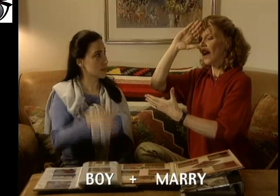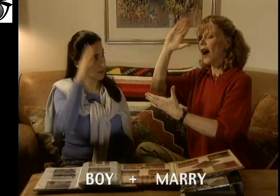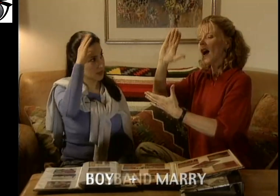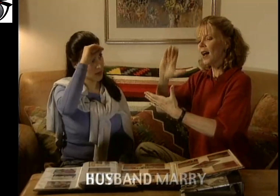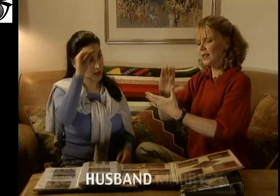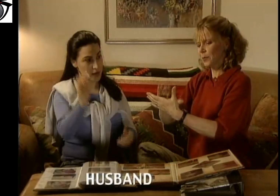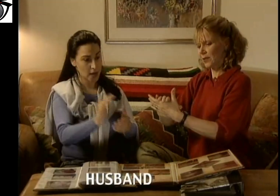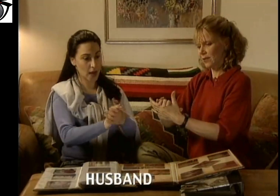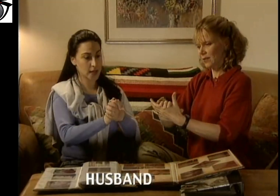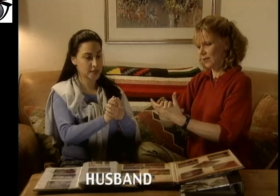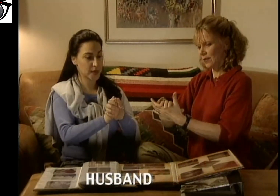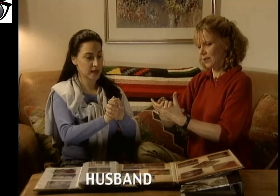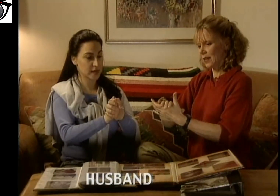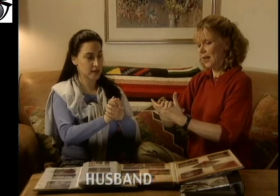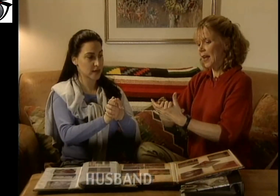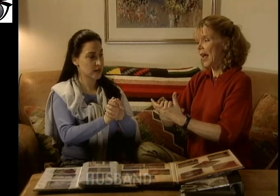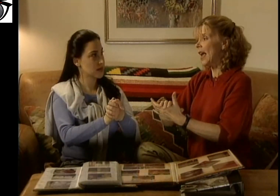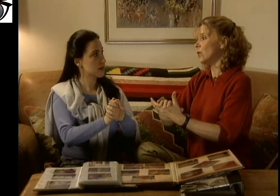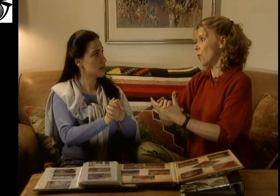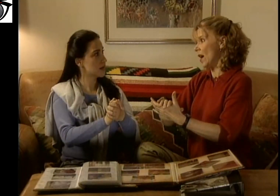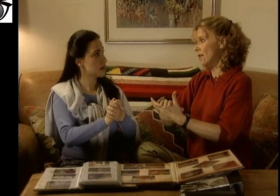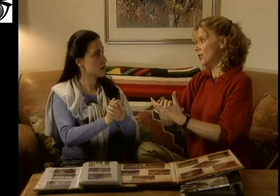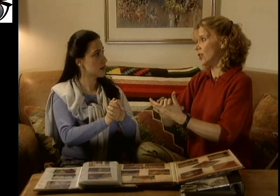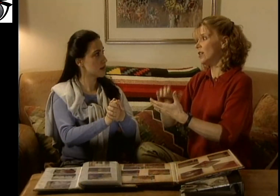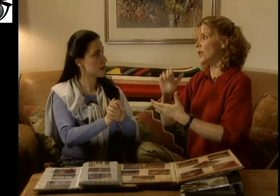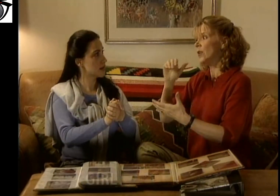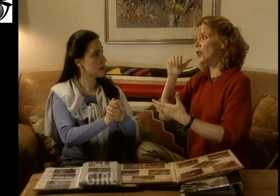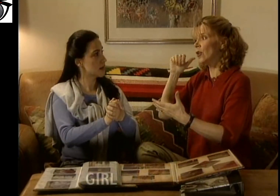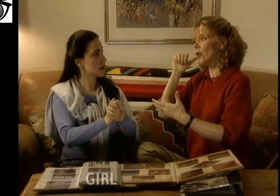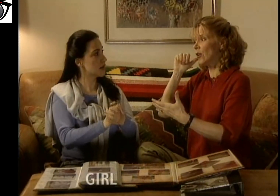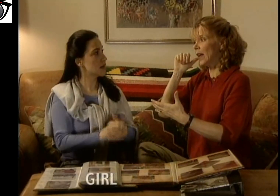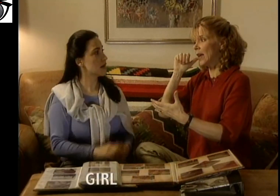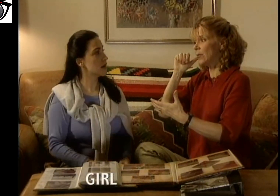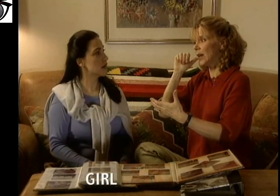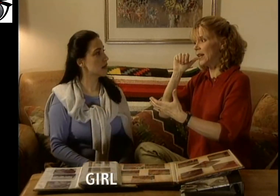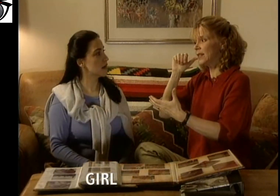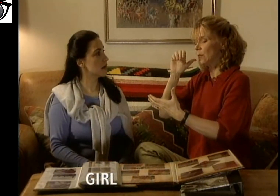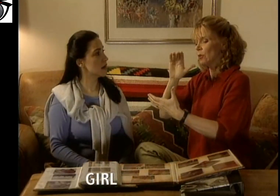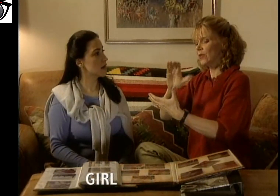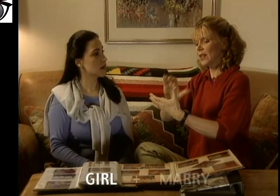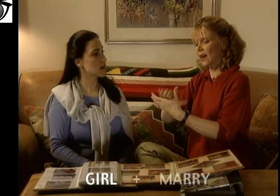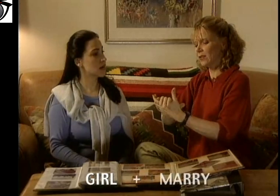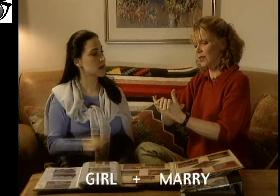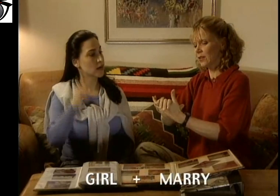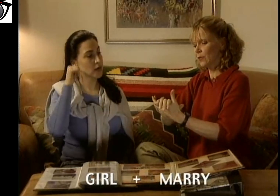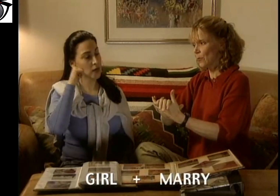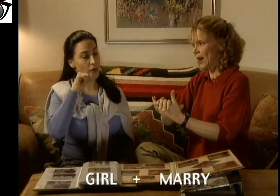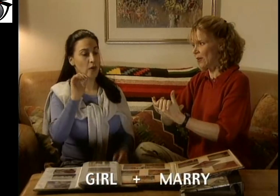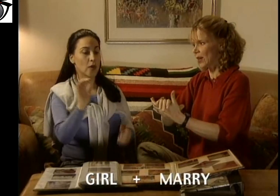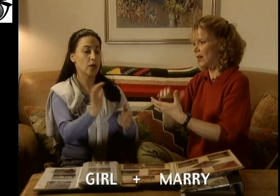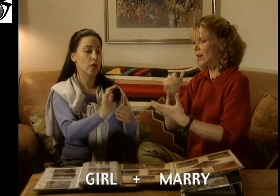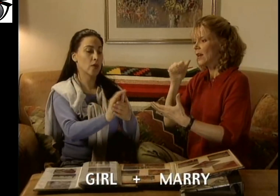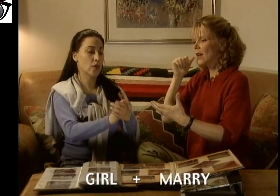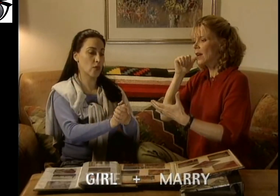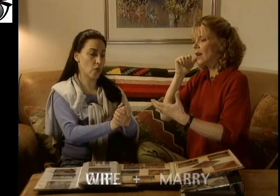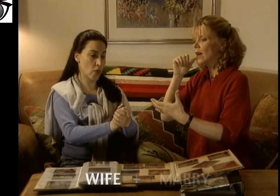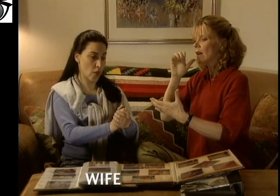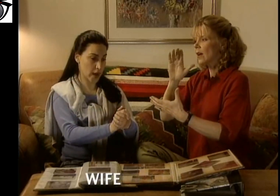marry. Husband. Husband. And wife starts from the girl hand place and moves down to